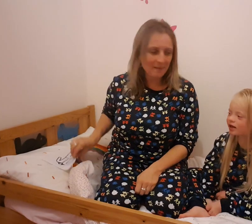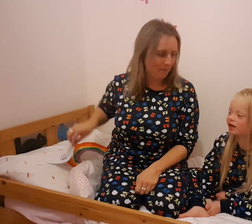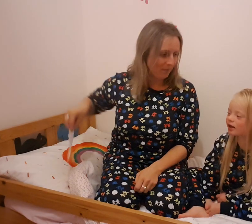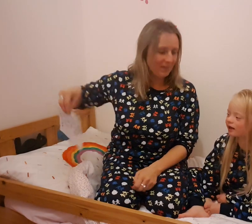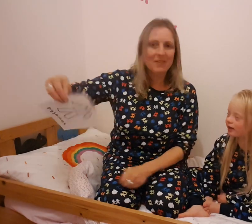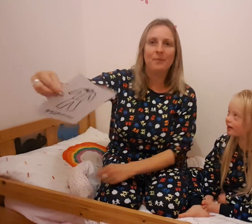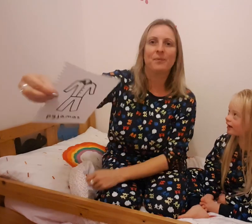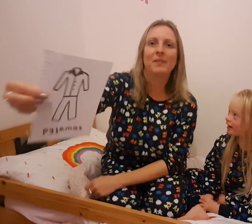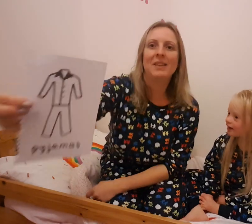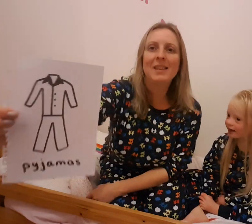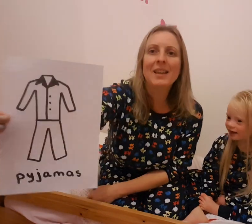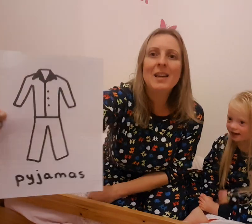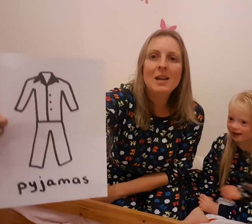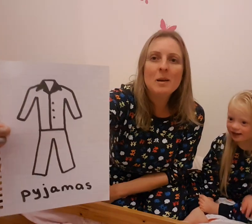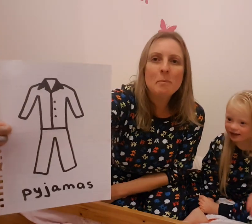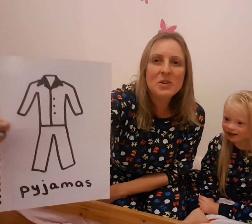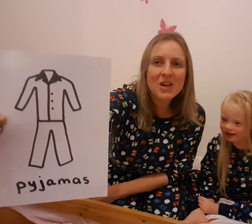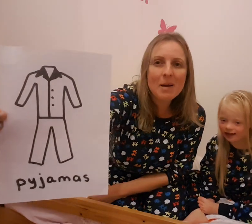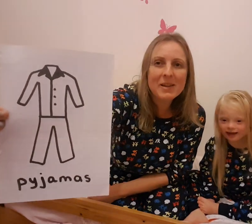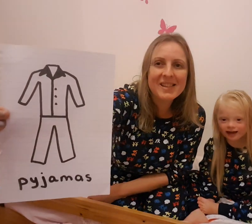pyjamas.